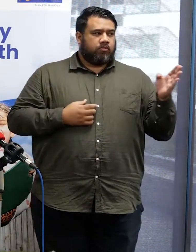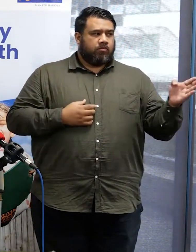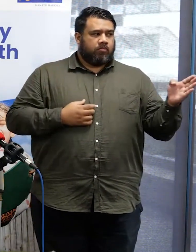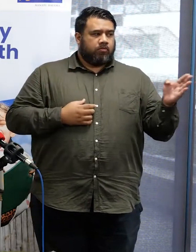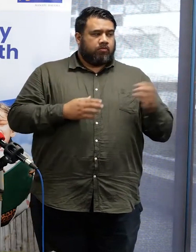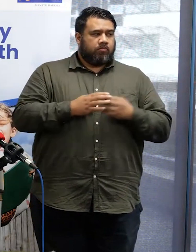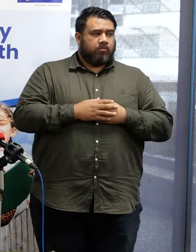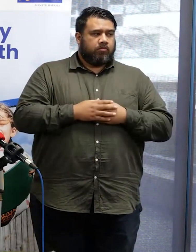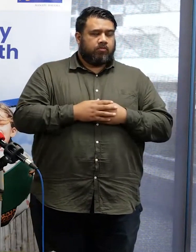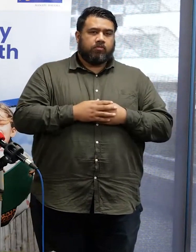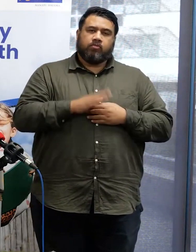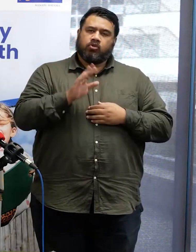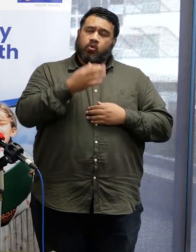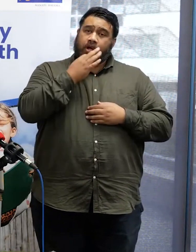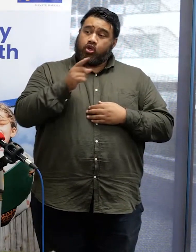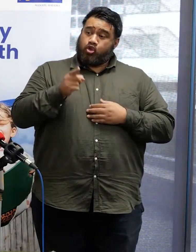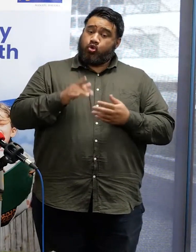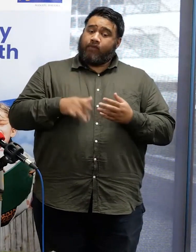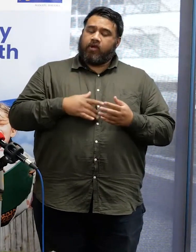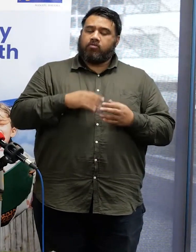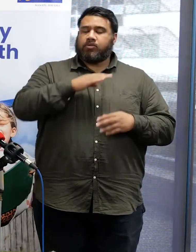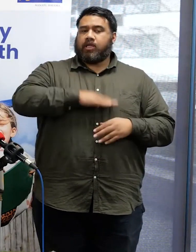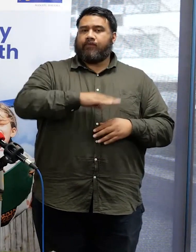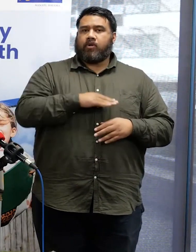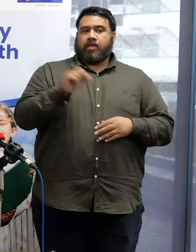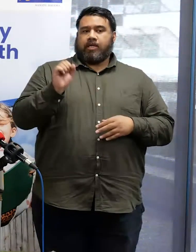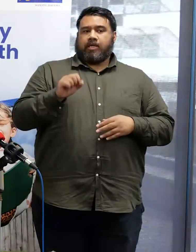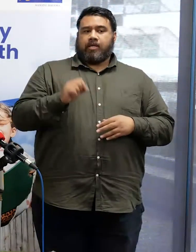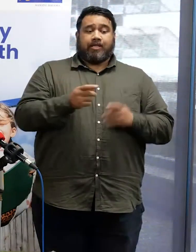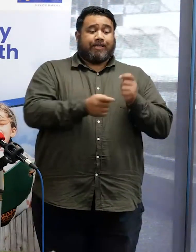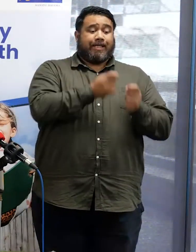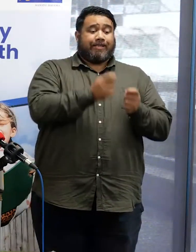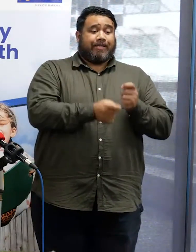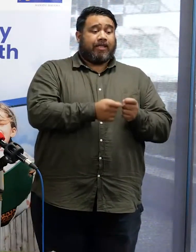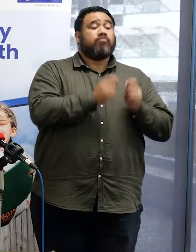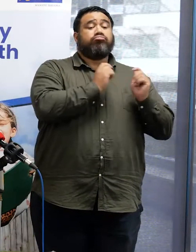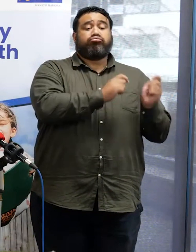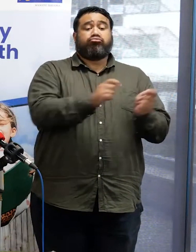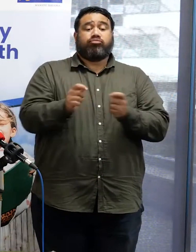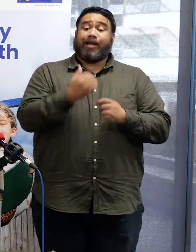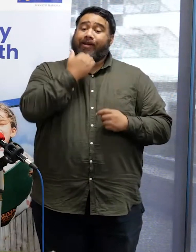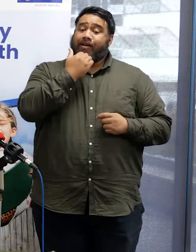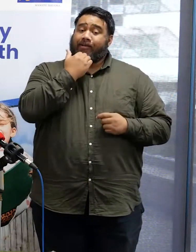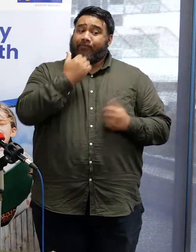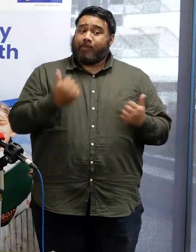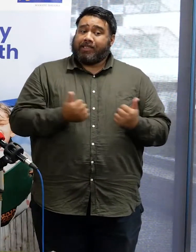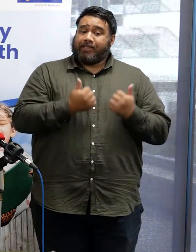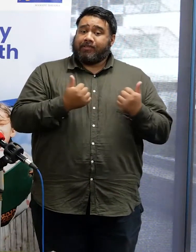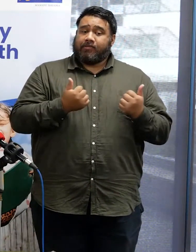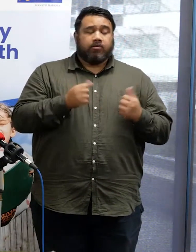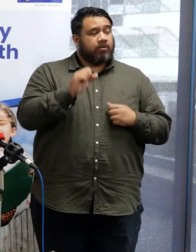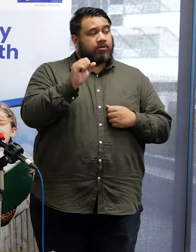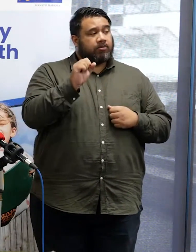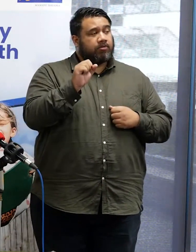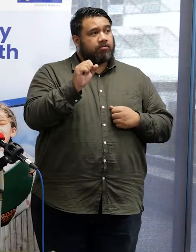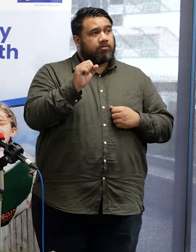you have confidence, though, that you are getting the required amount of testing happening? Yes, so that's leading